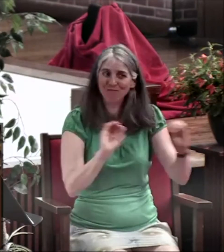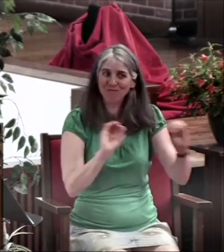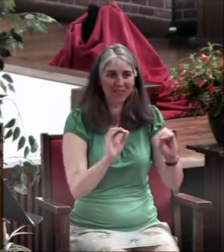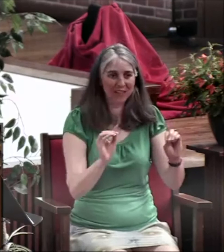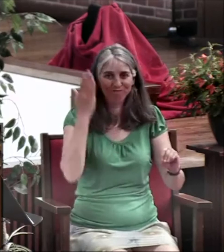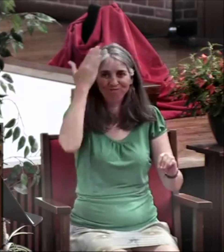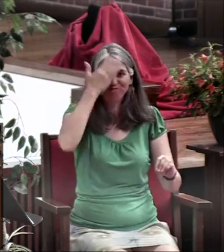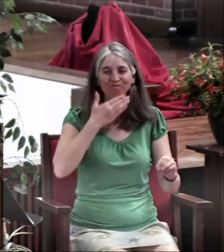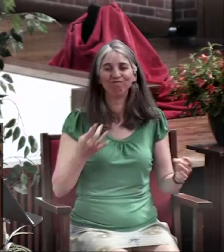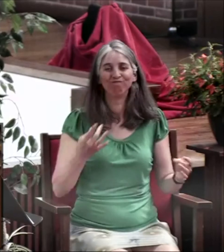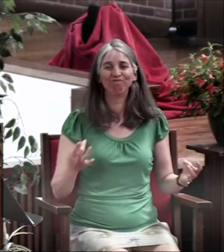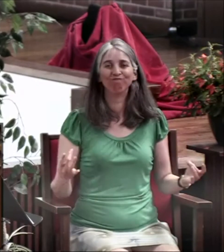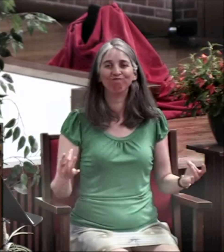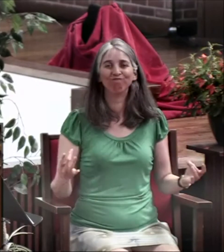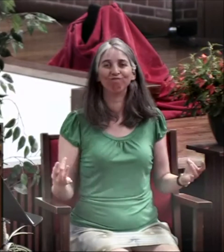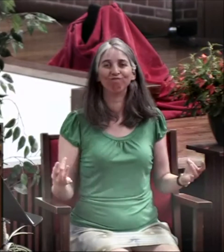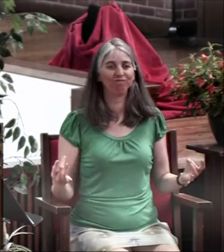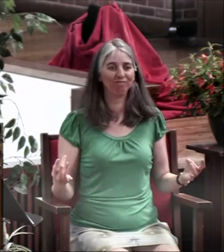or to speak.